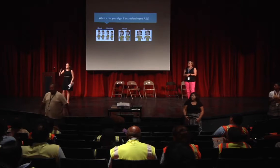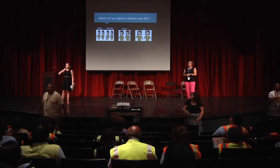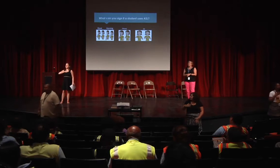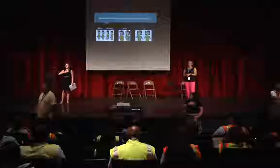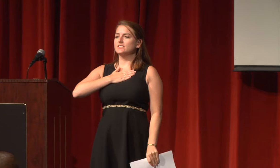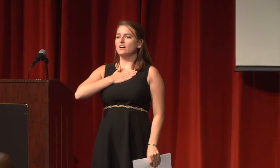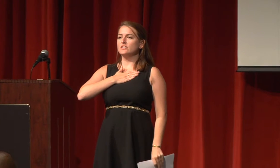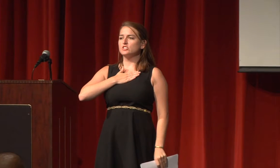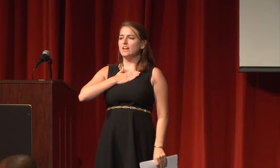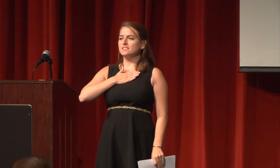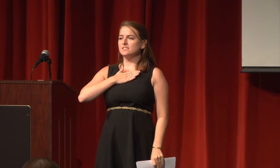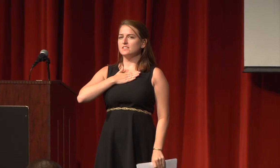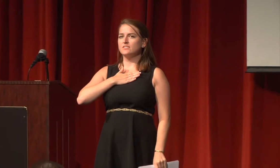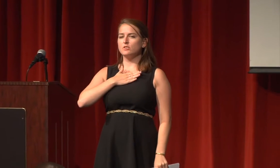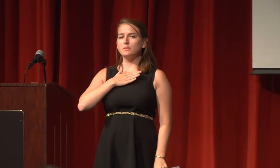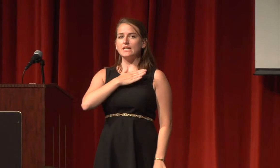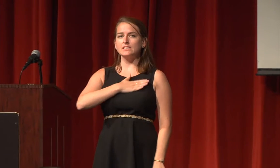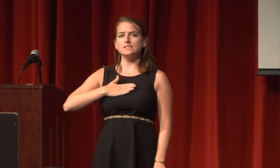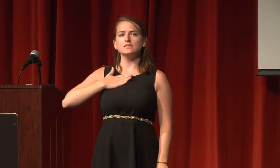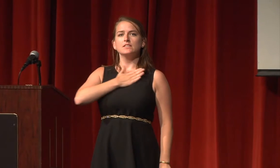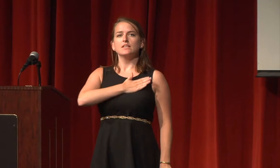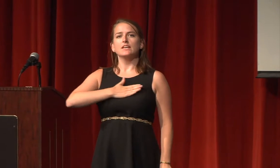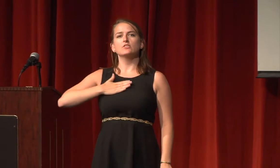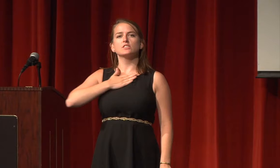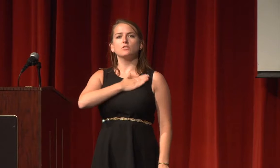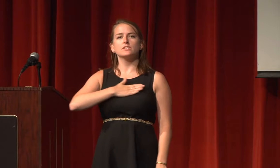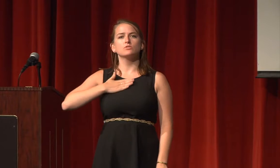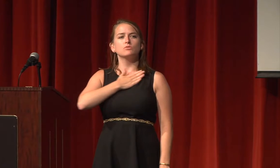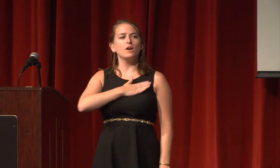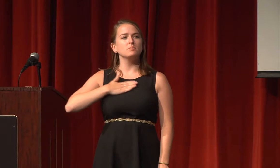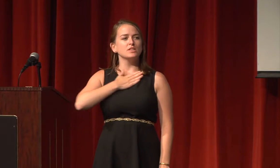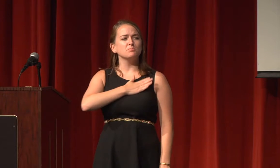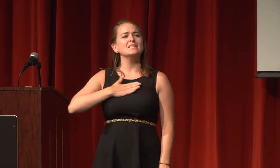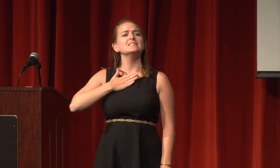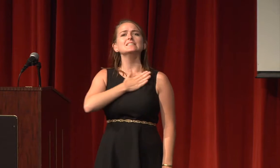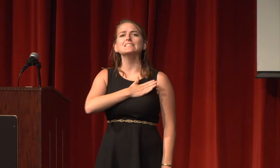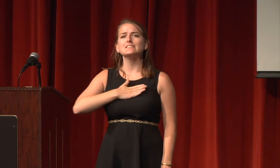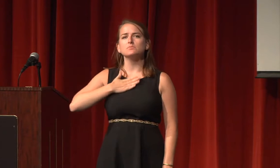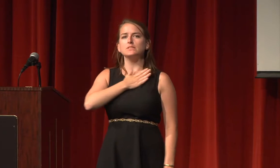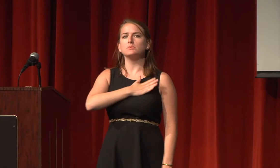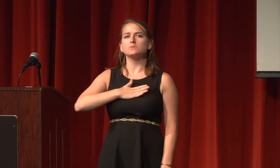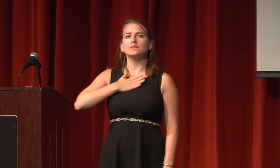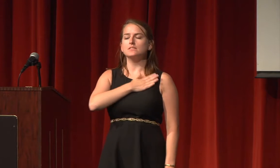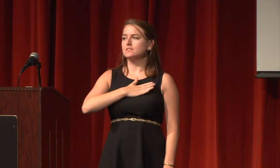Your hand is on your chest for please. You're just going to rub your chest. Please. Please, please, please.